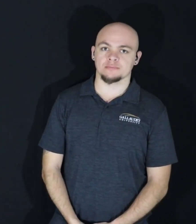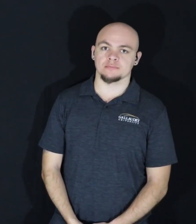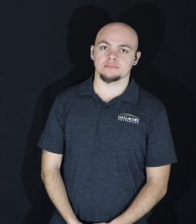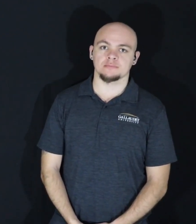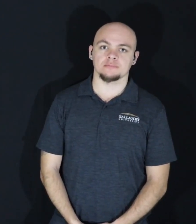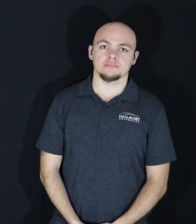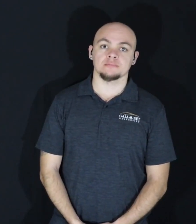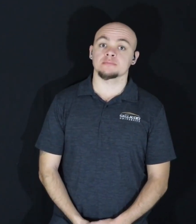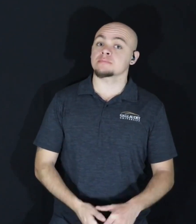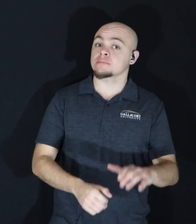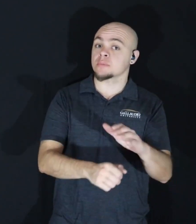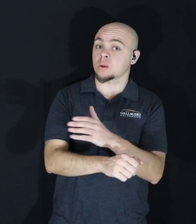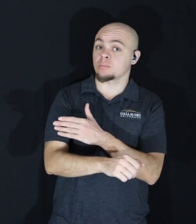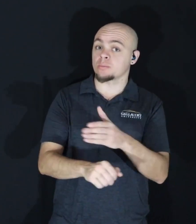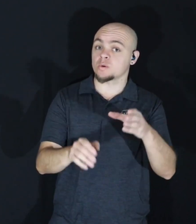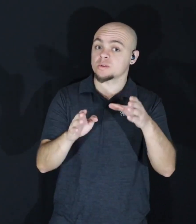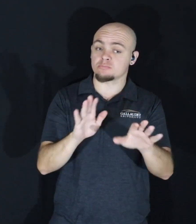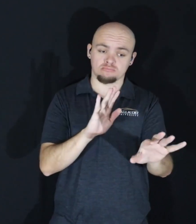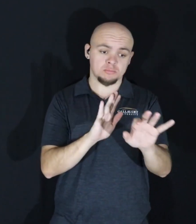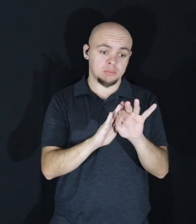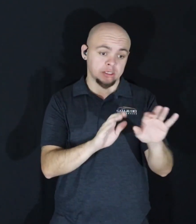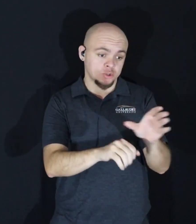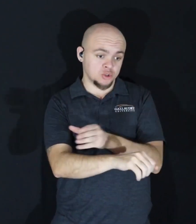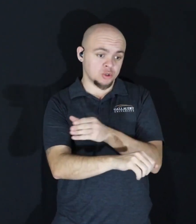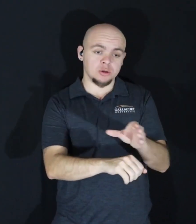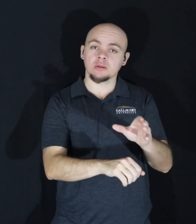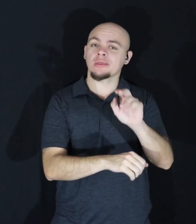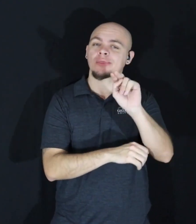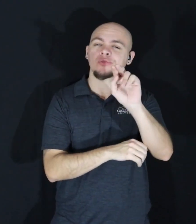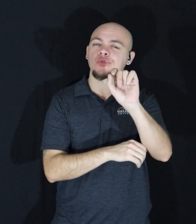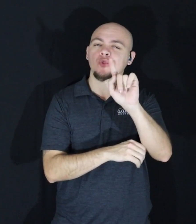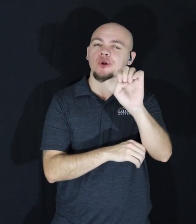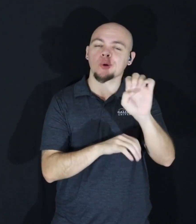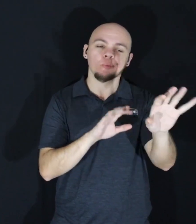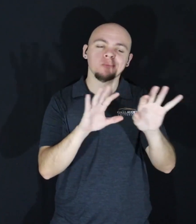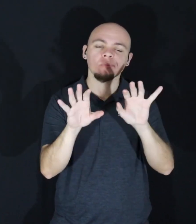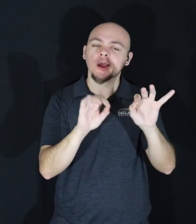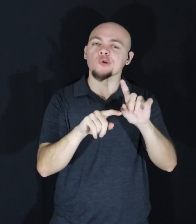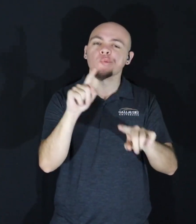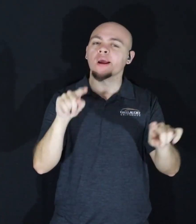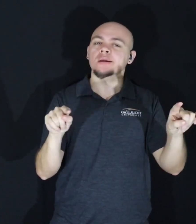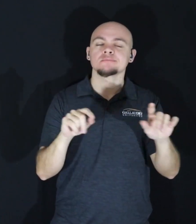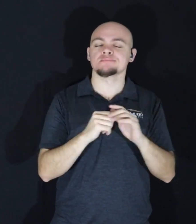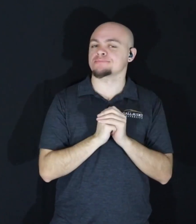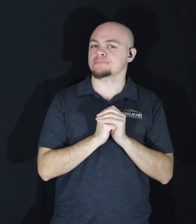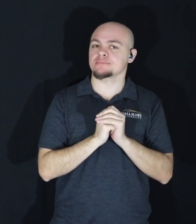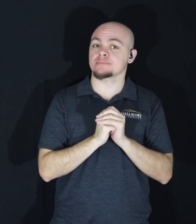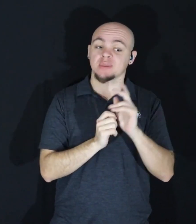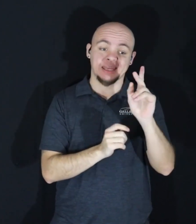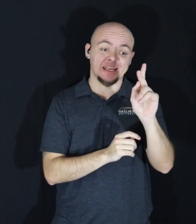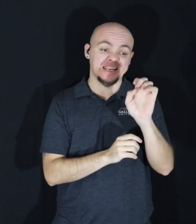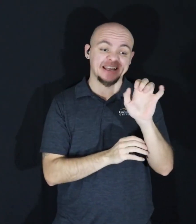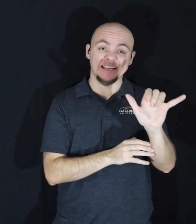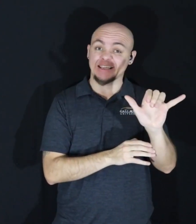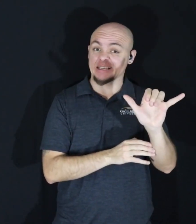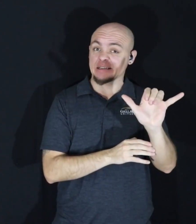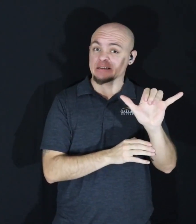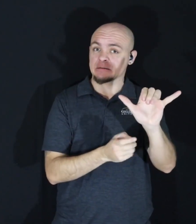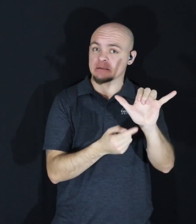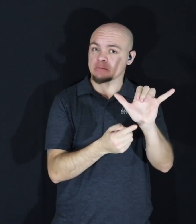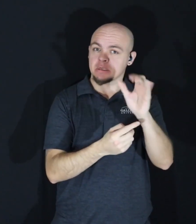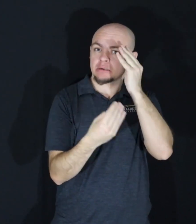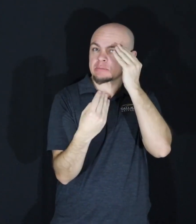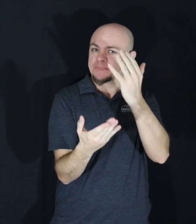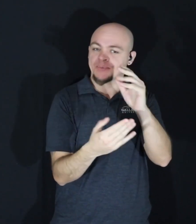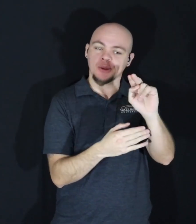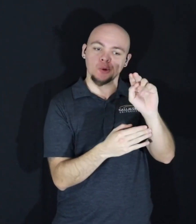When a musician selects a piece, the notes are not selected at random. The key signature communicates what notes